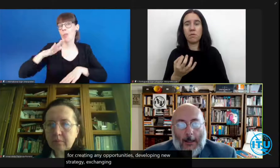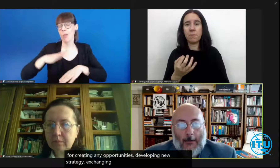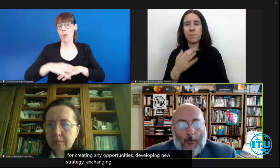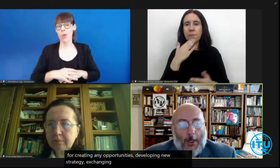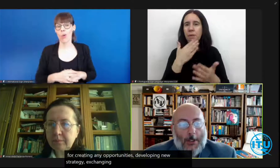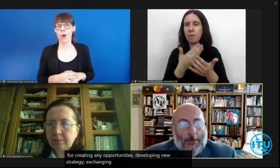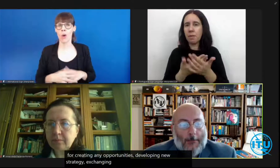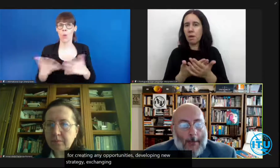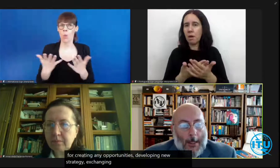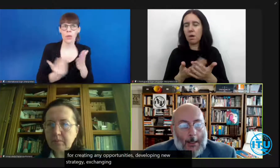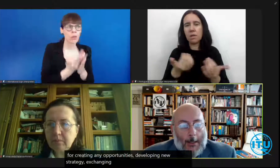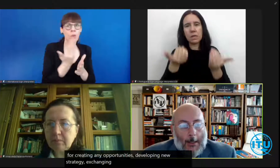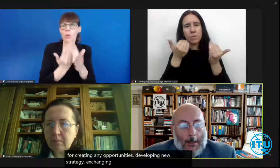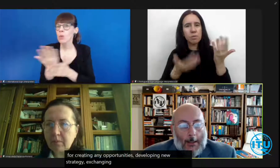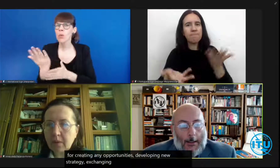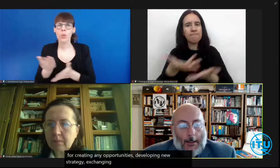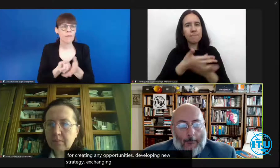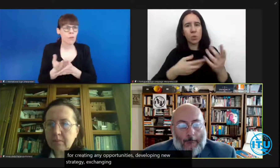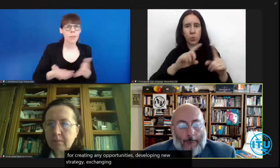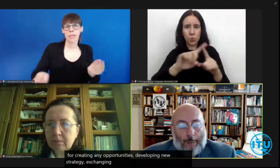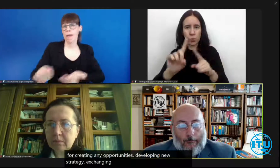trends and information.